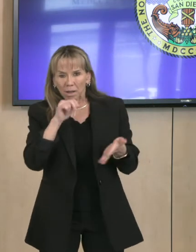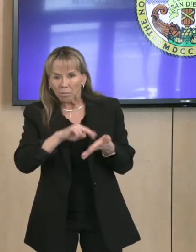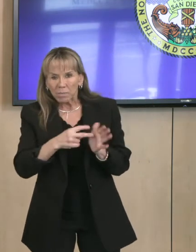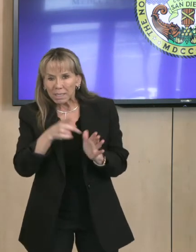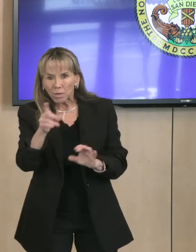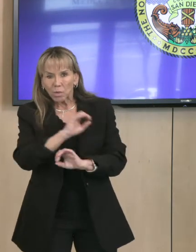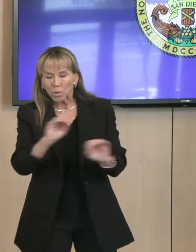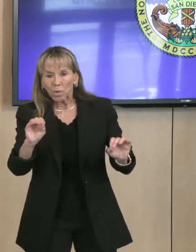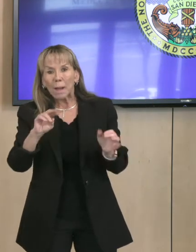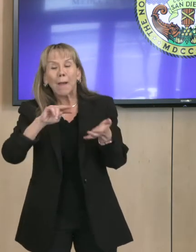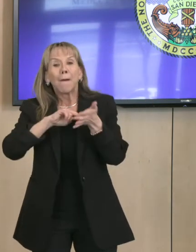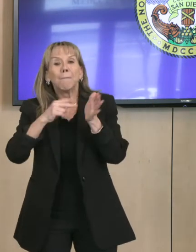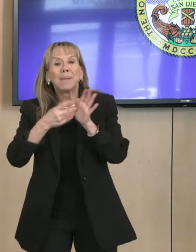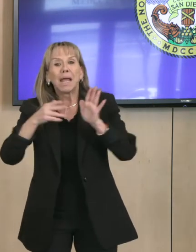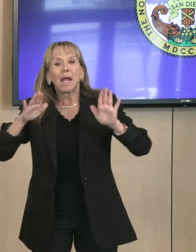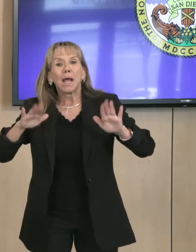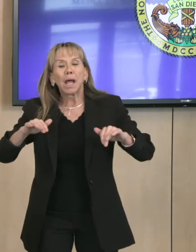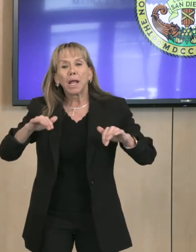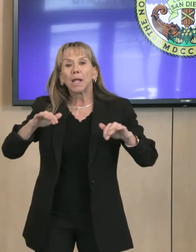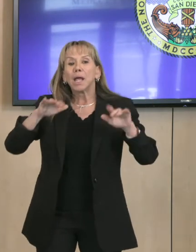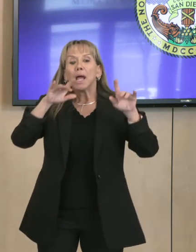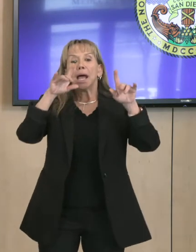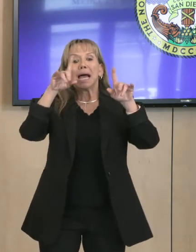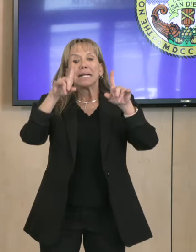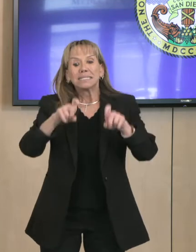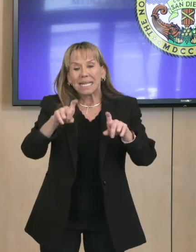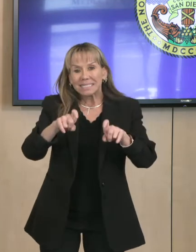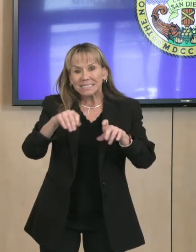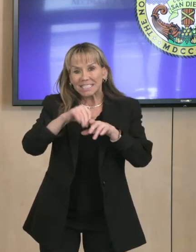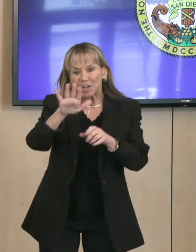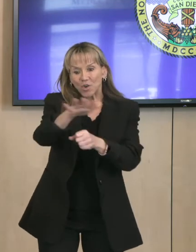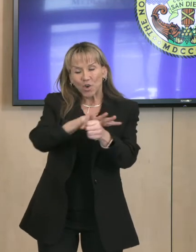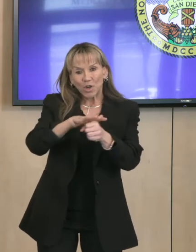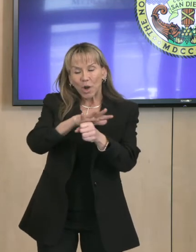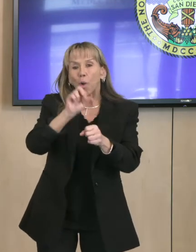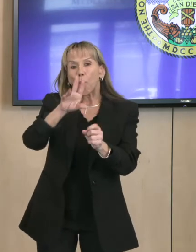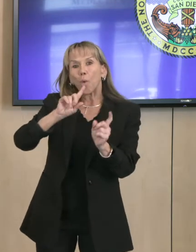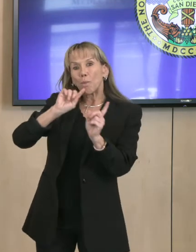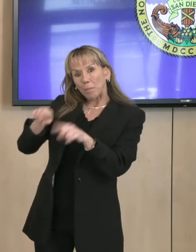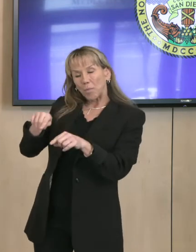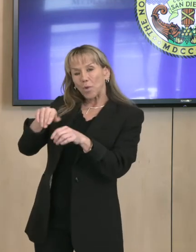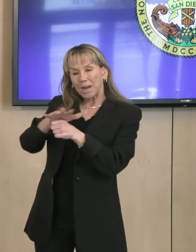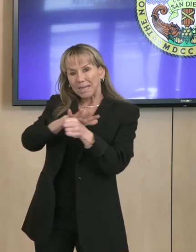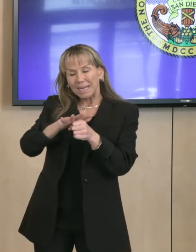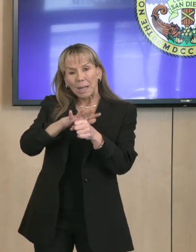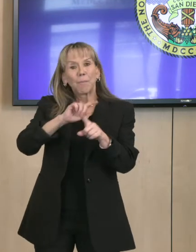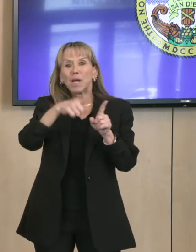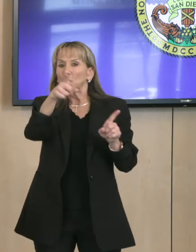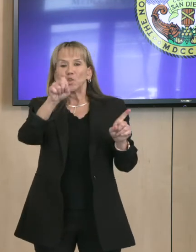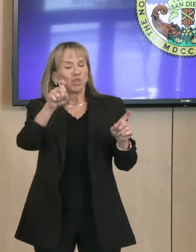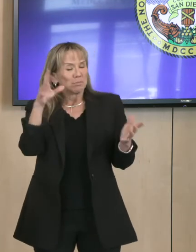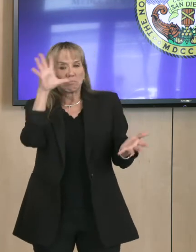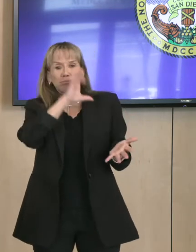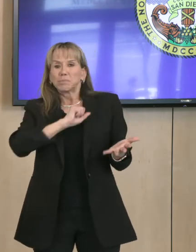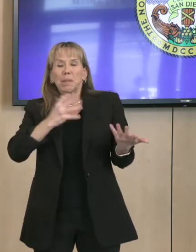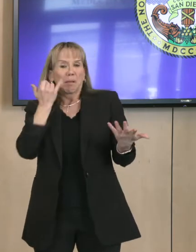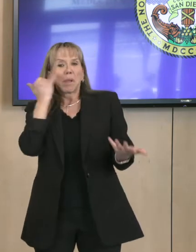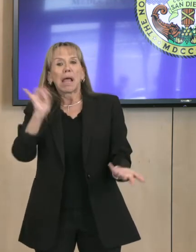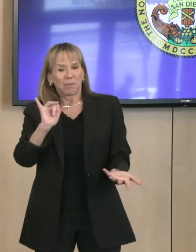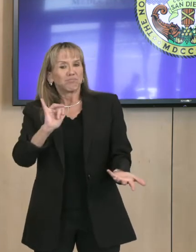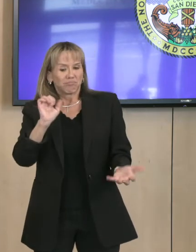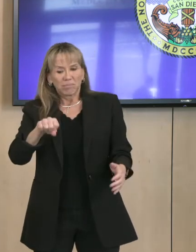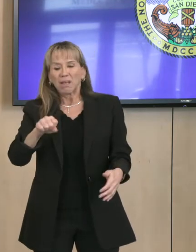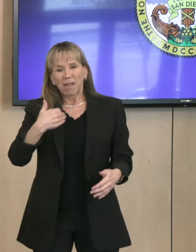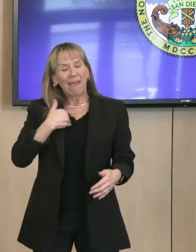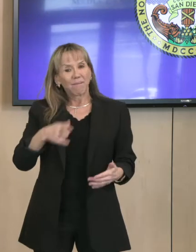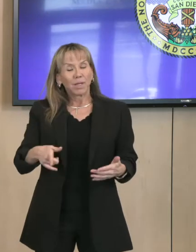means there are no positive cases that have been tested in your zip code. But you should operate under the assumption that there are. If there are a large